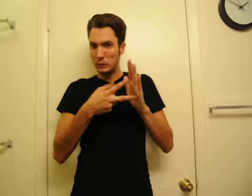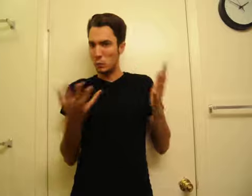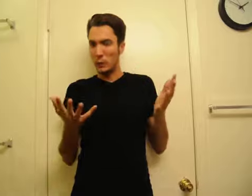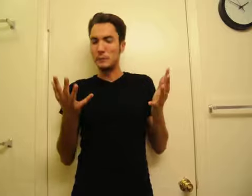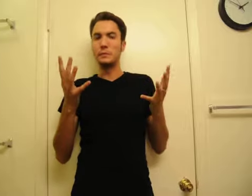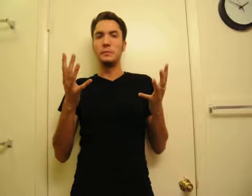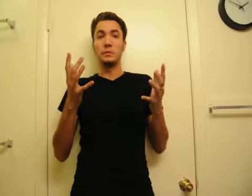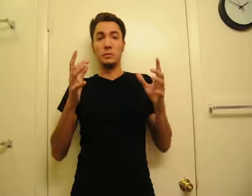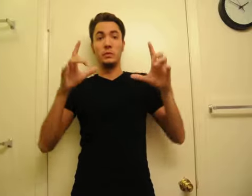$1,000.